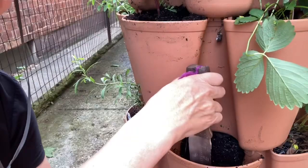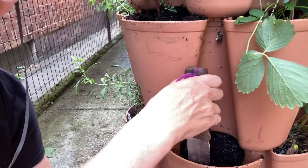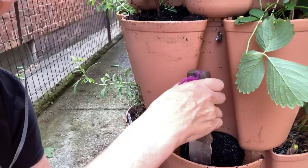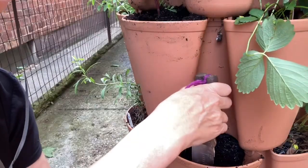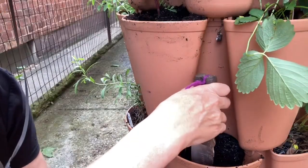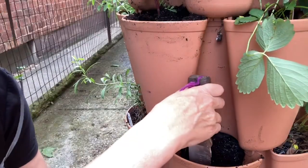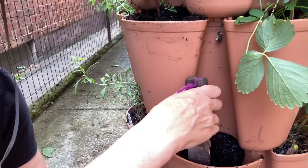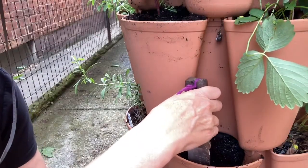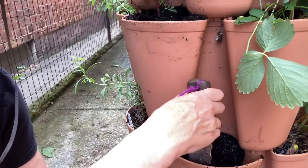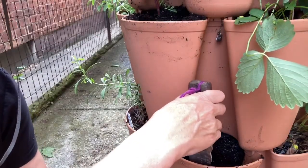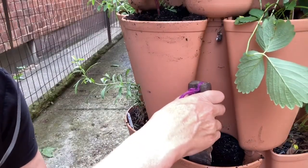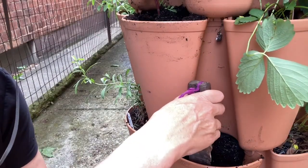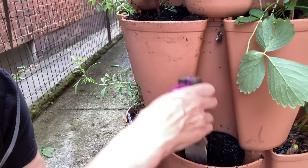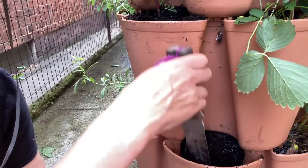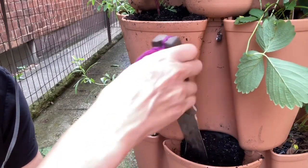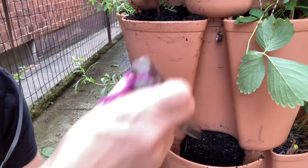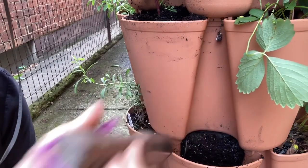in this space.